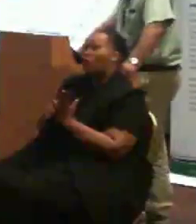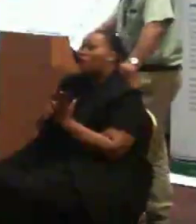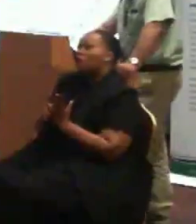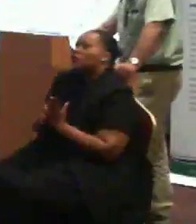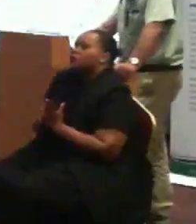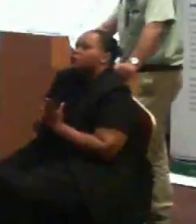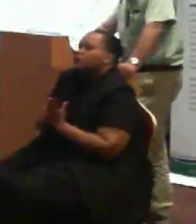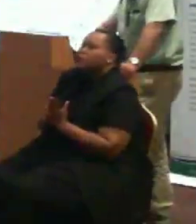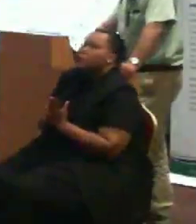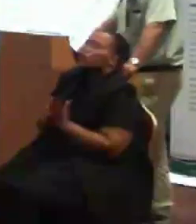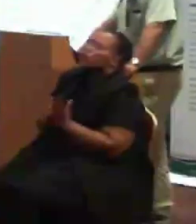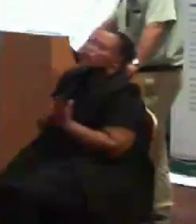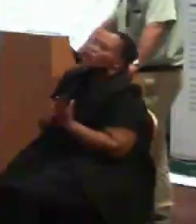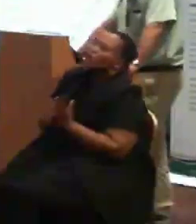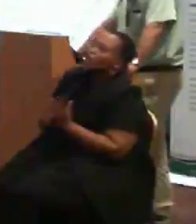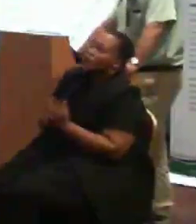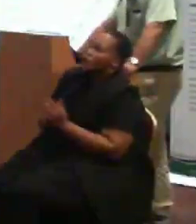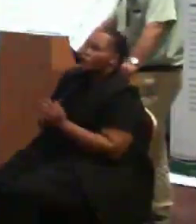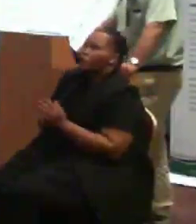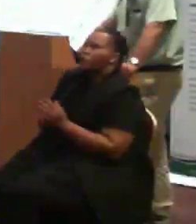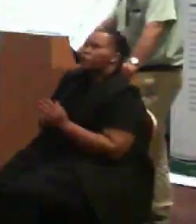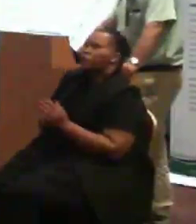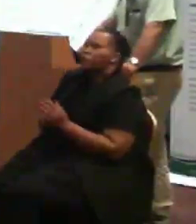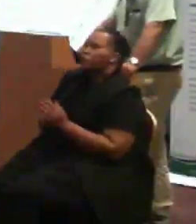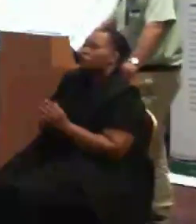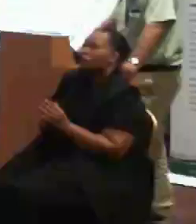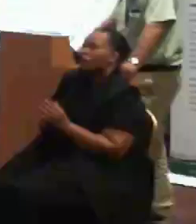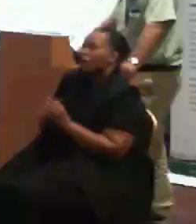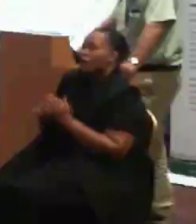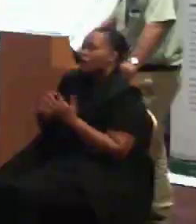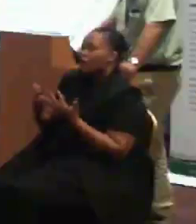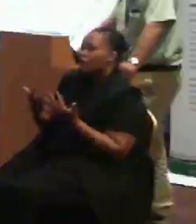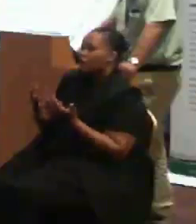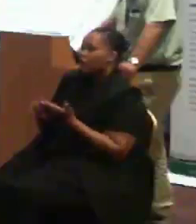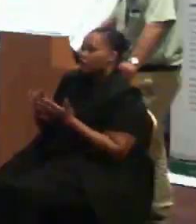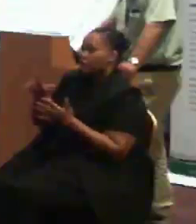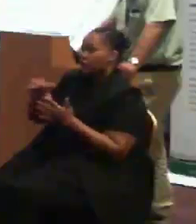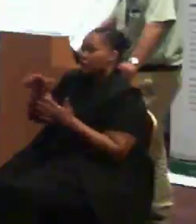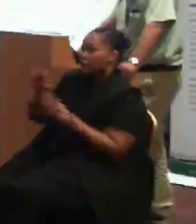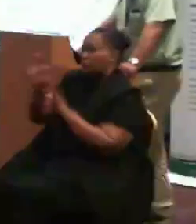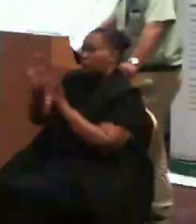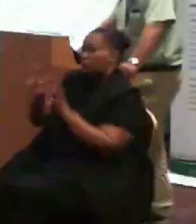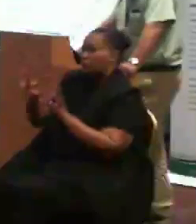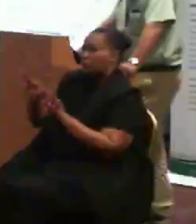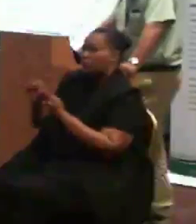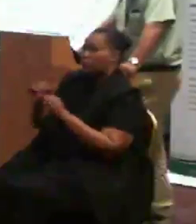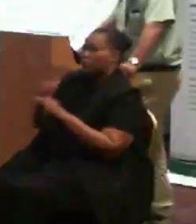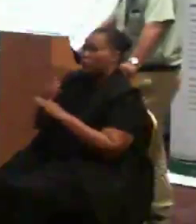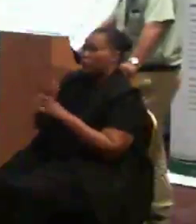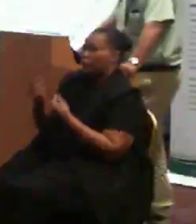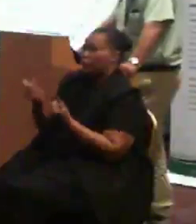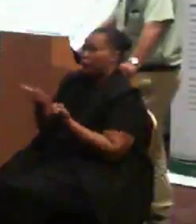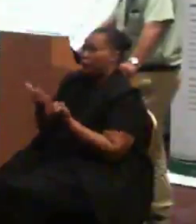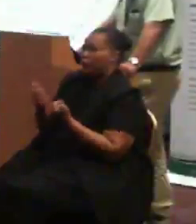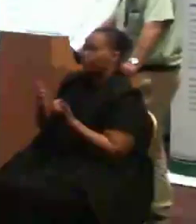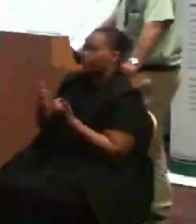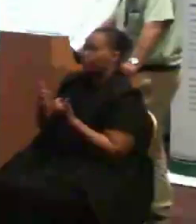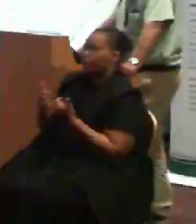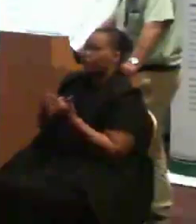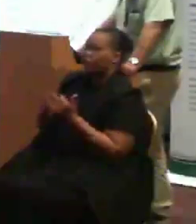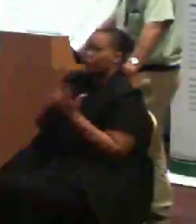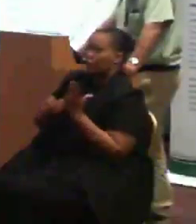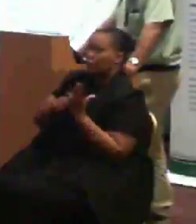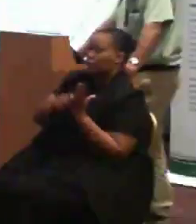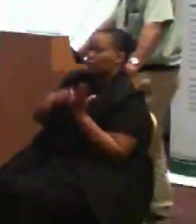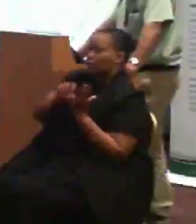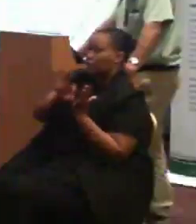only with 17%. The debt raised with 368 billion